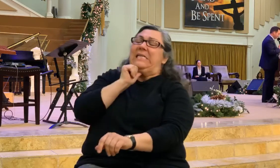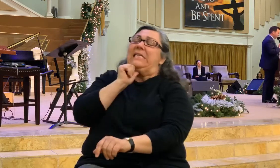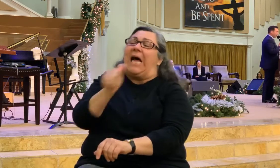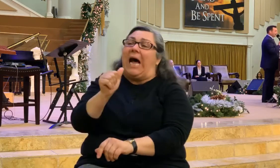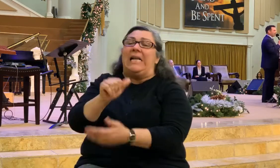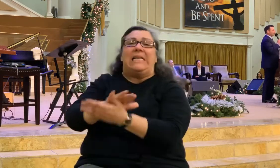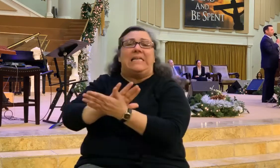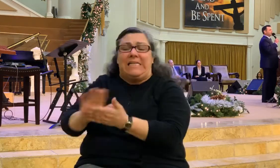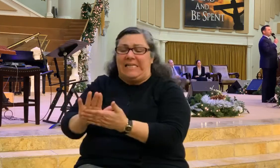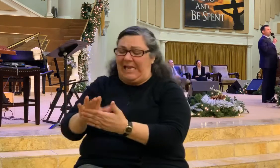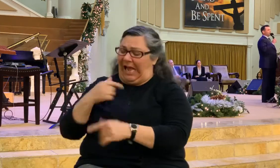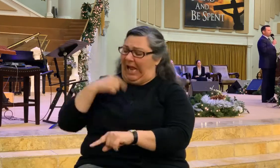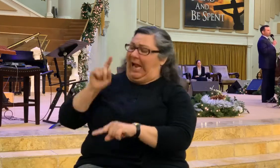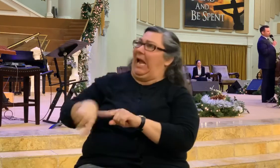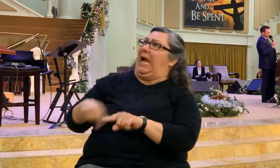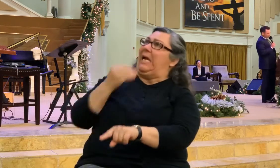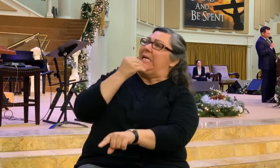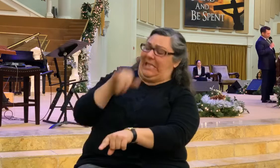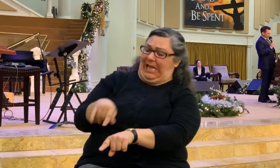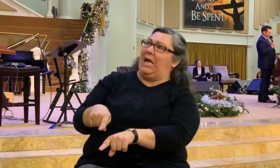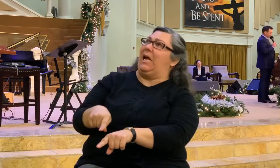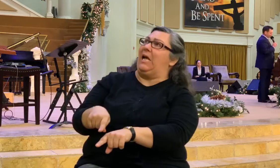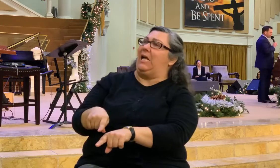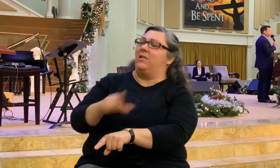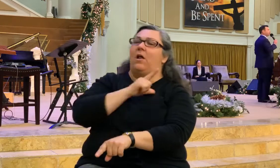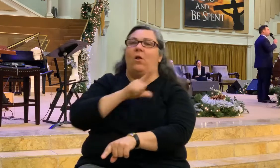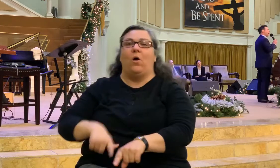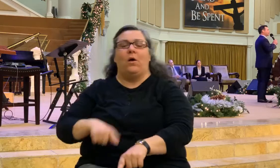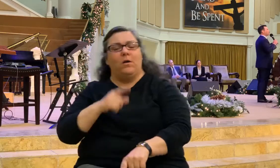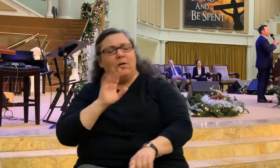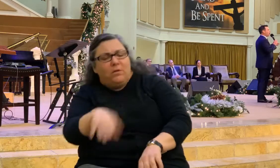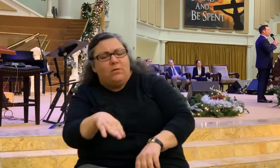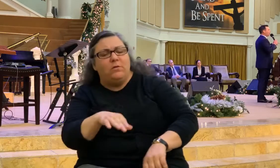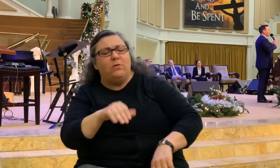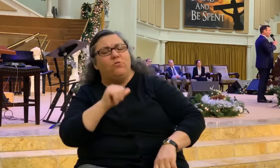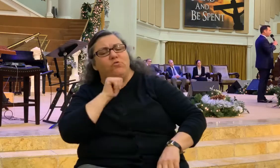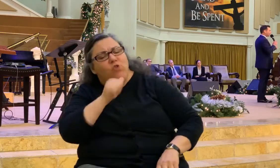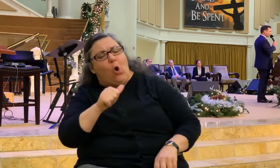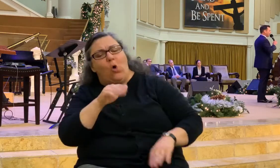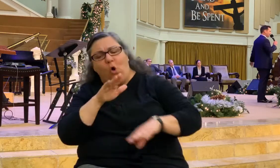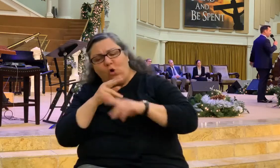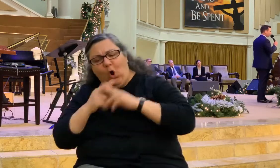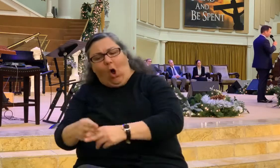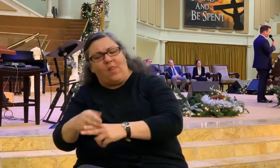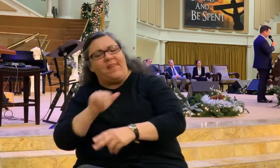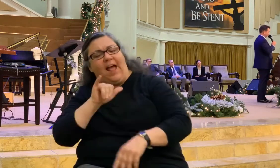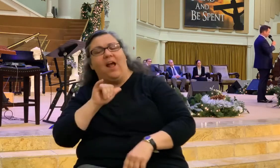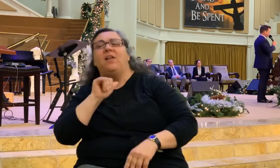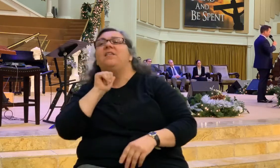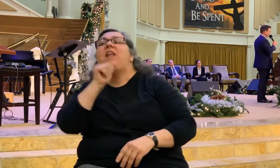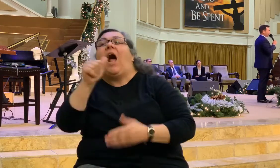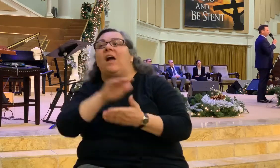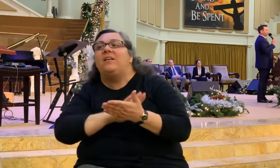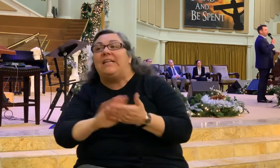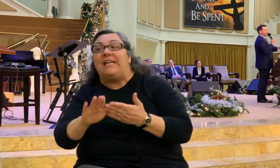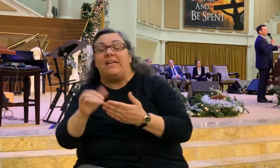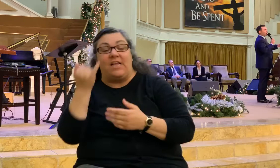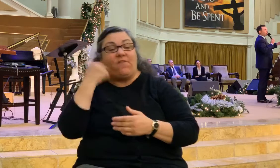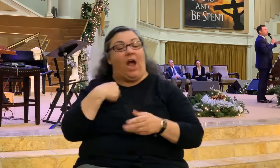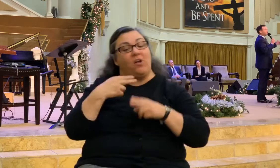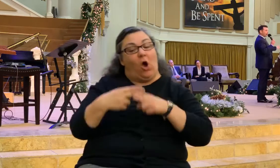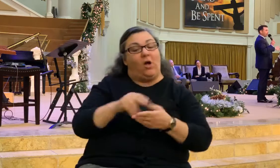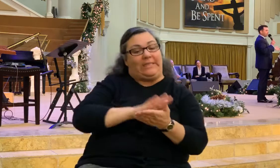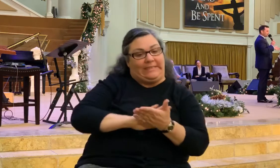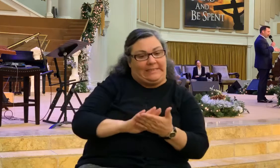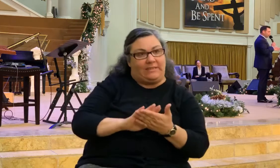unclean." The Lord rebuked Peter, and he said, "Do not call unclean that which is clean, and do not